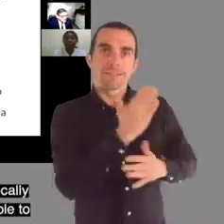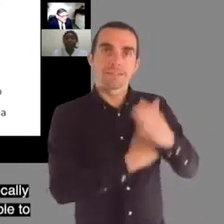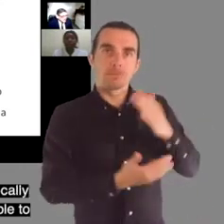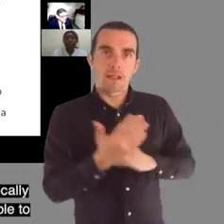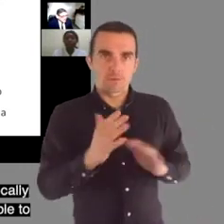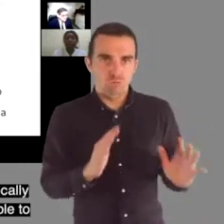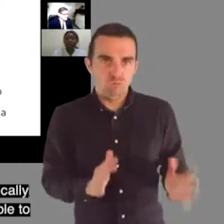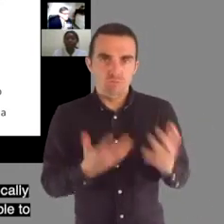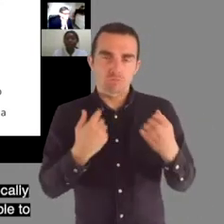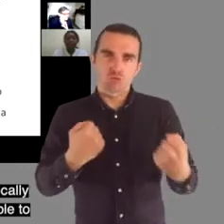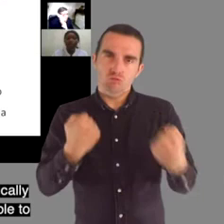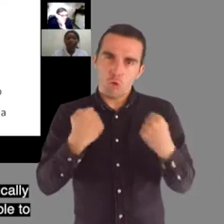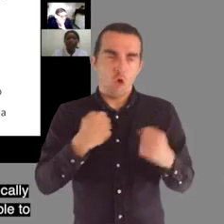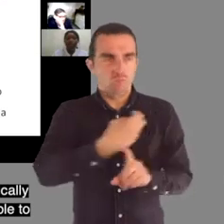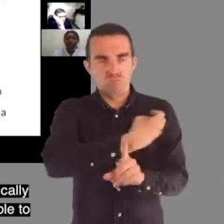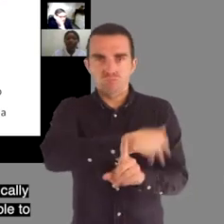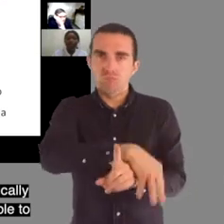building strong grassroots,